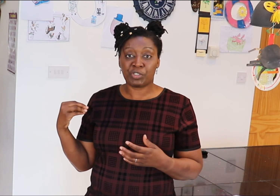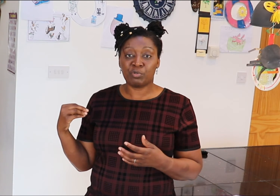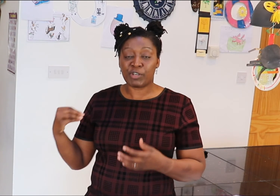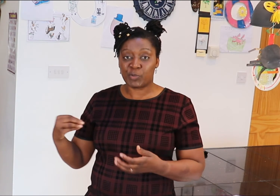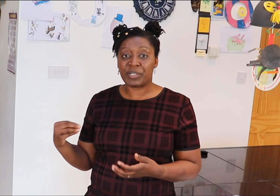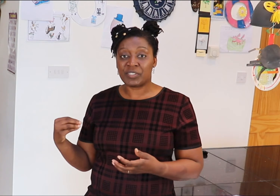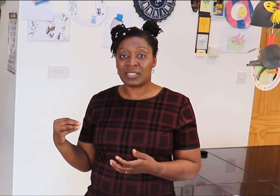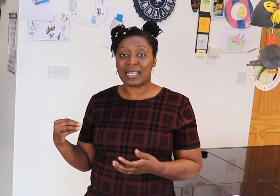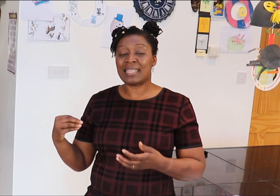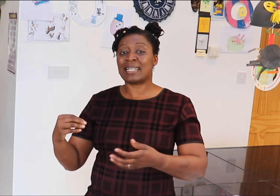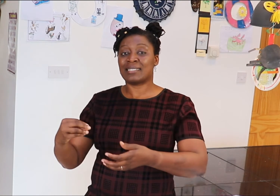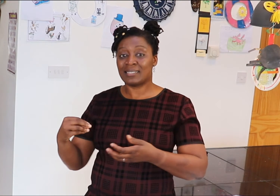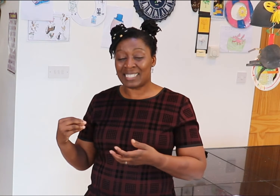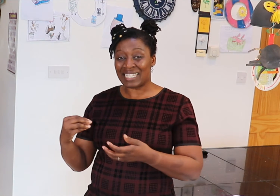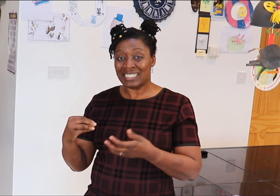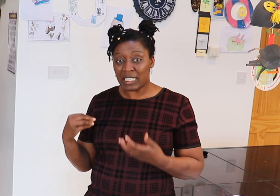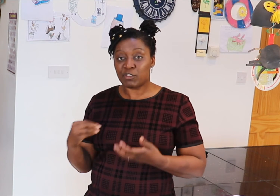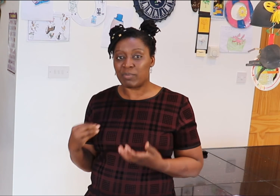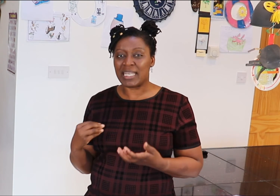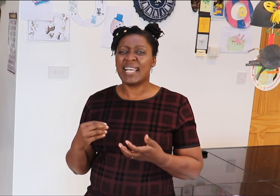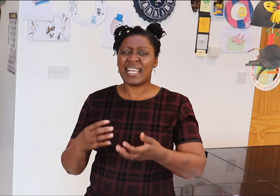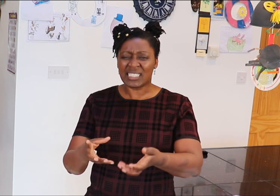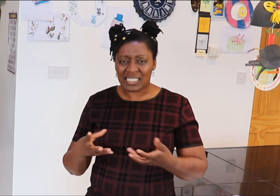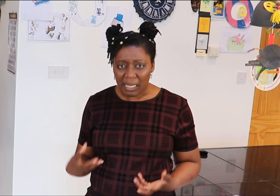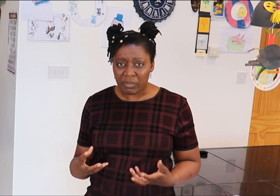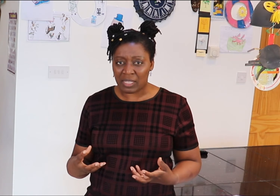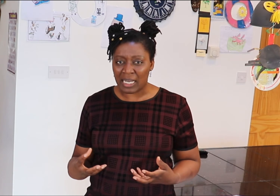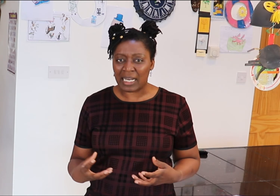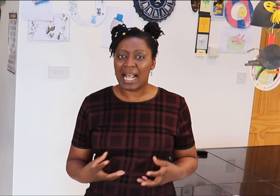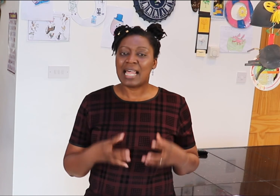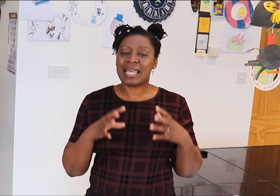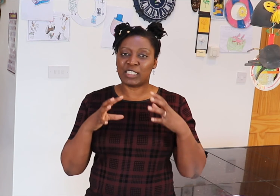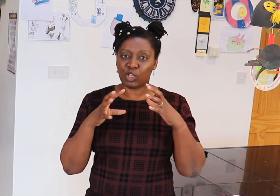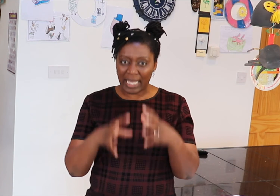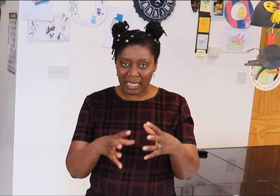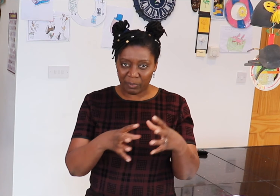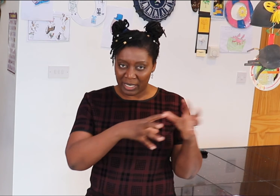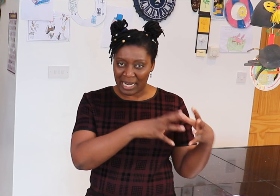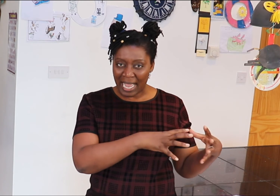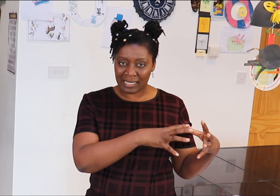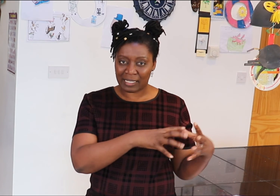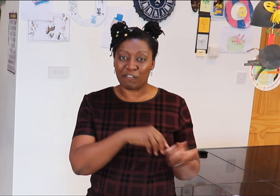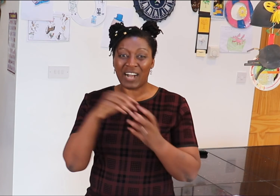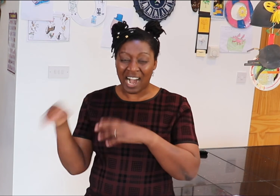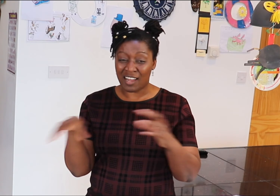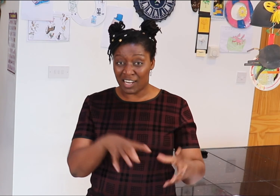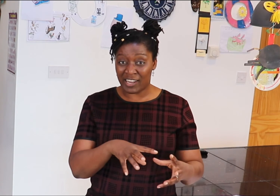emotional responses that gives me is something that your inner being and higher self are